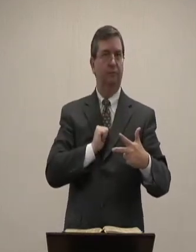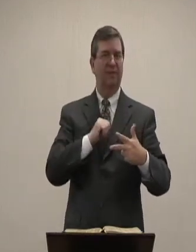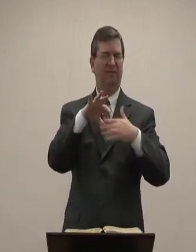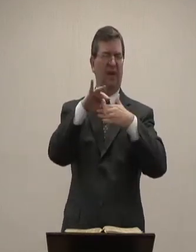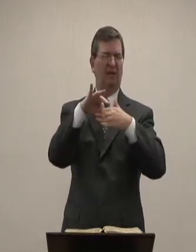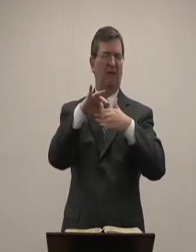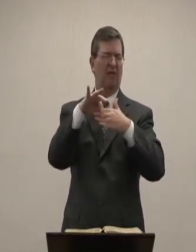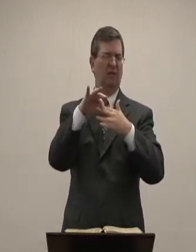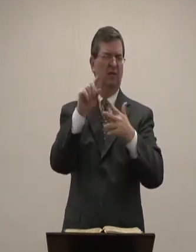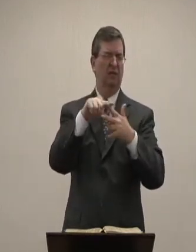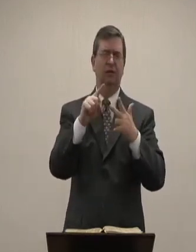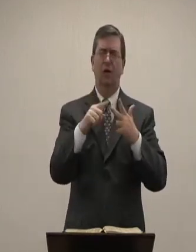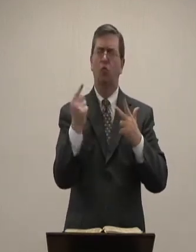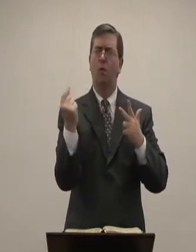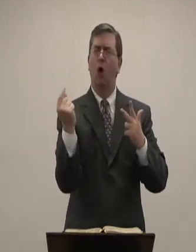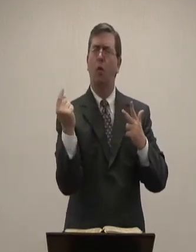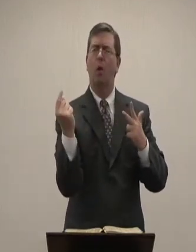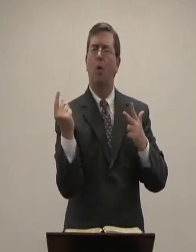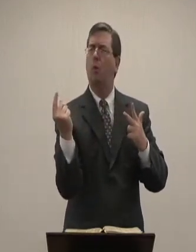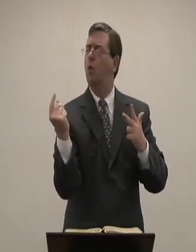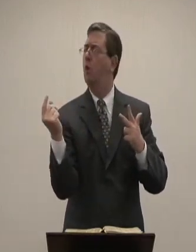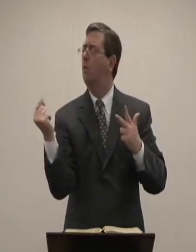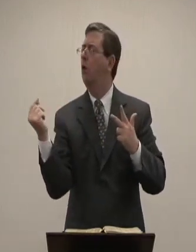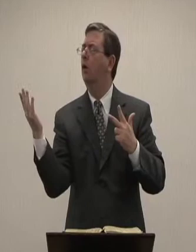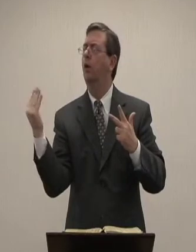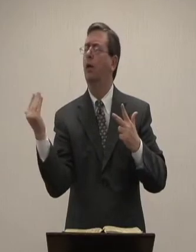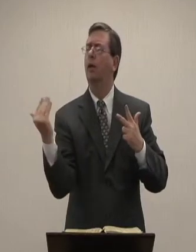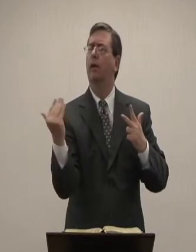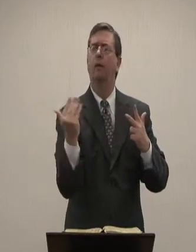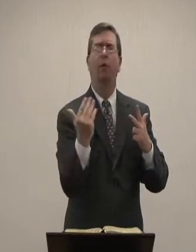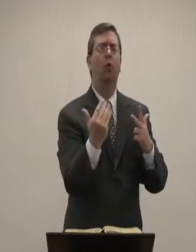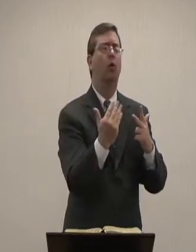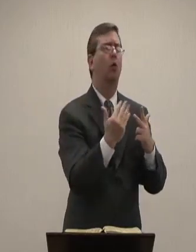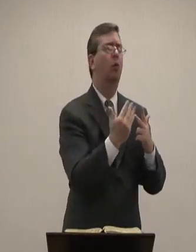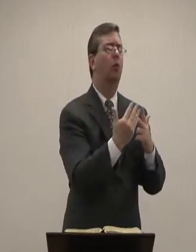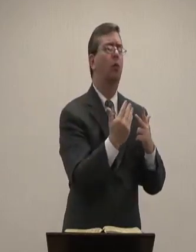myself, the flesh, that means the flesh. One more. Anybody?